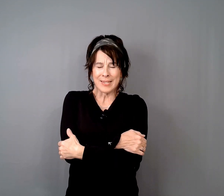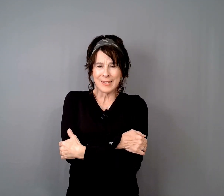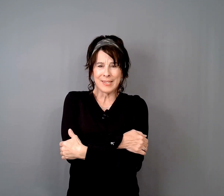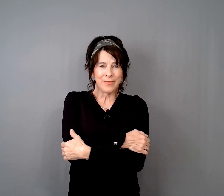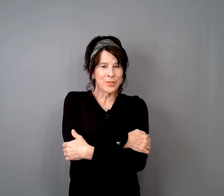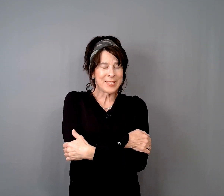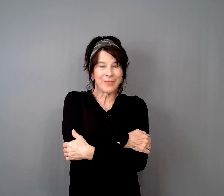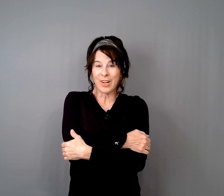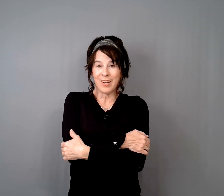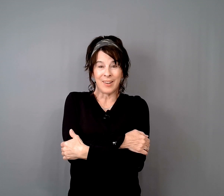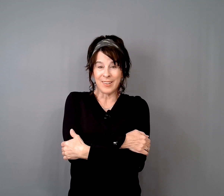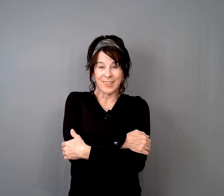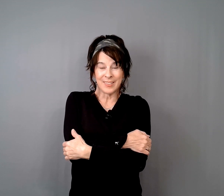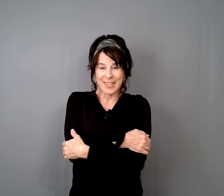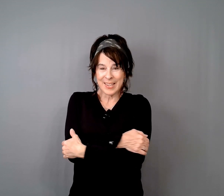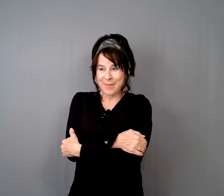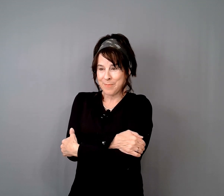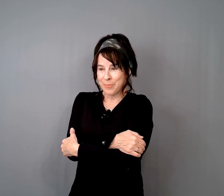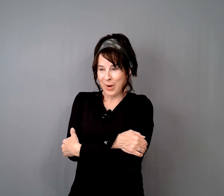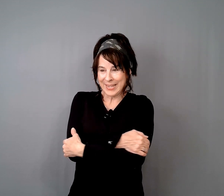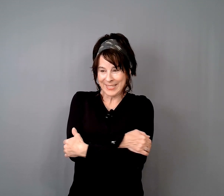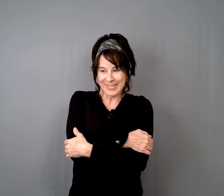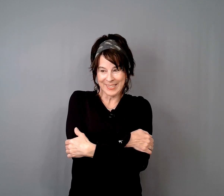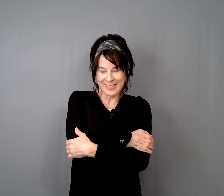embraced. Give yourself a hug. Embraced.